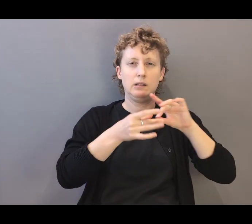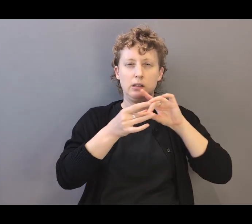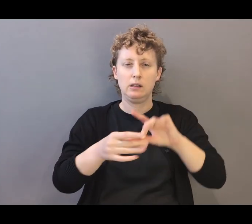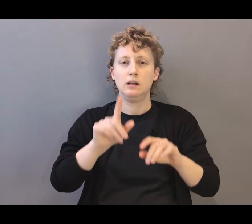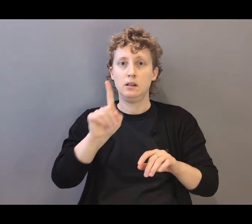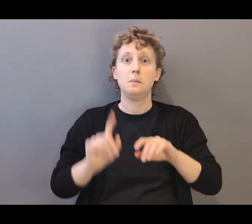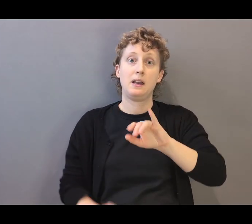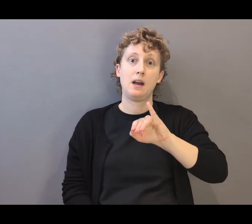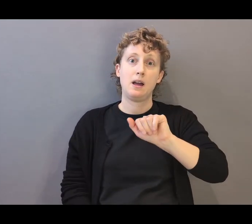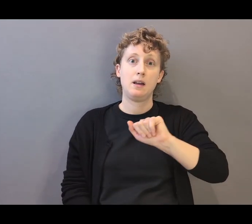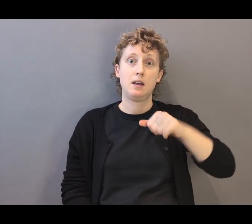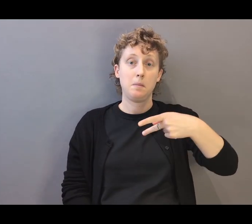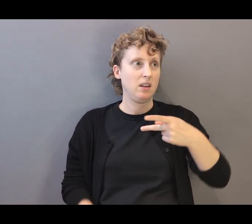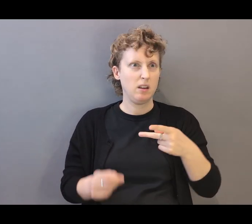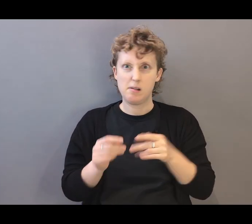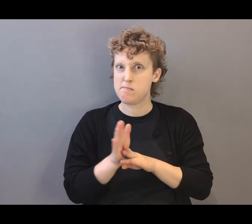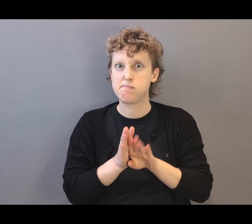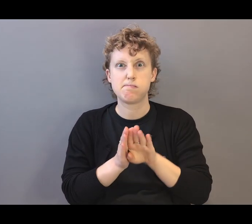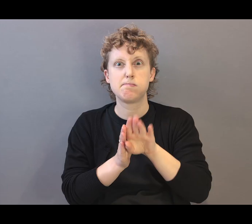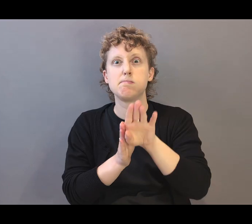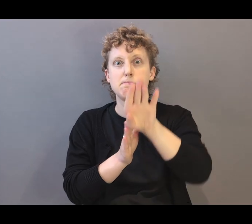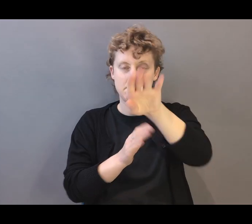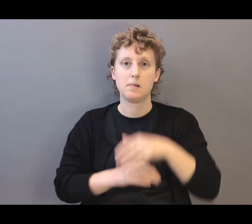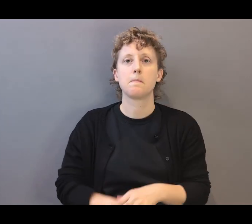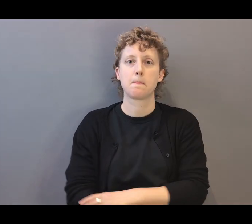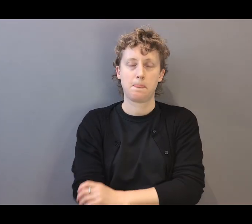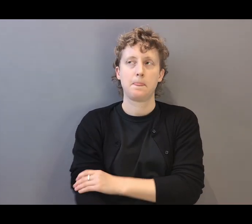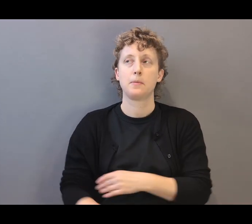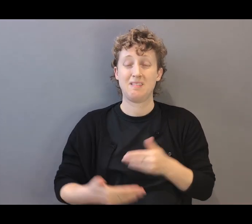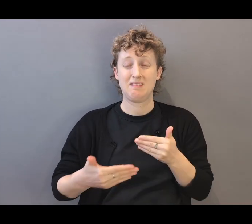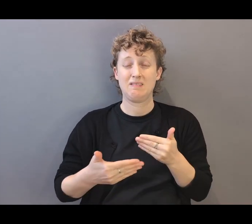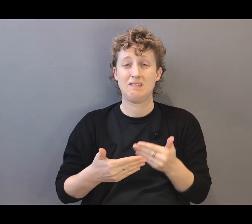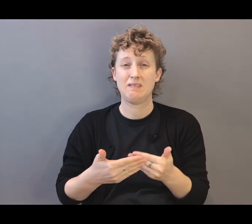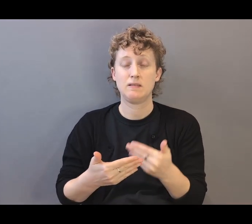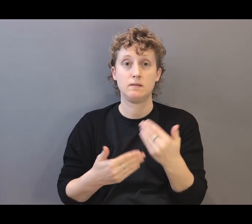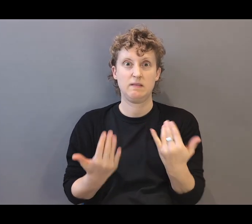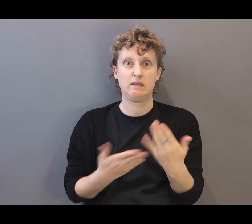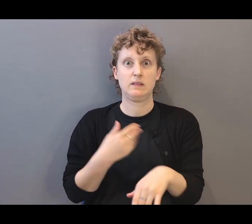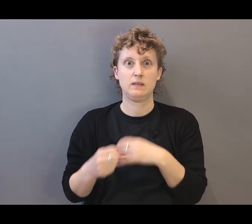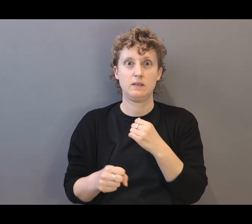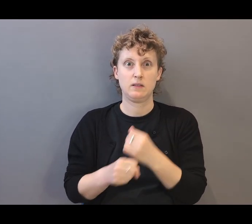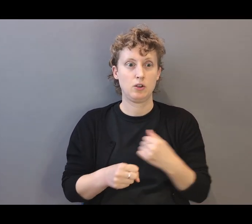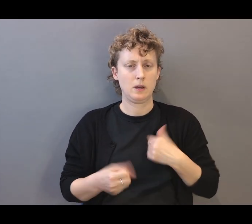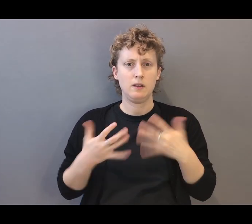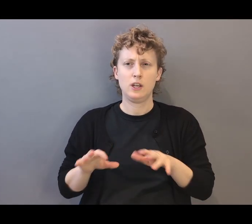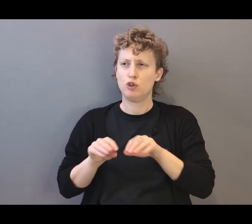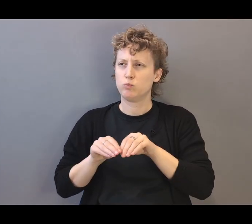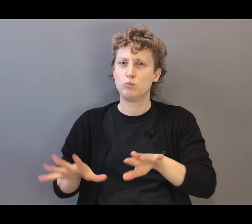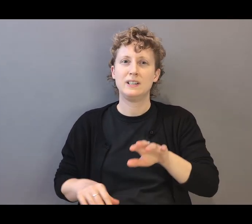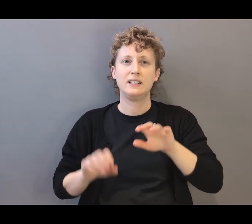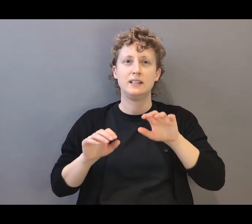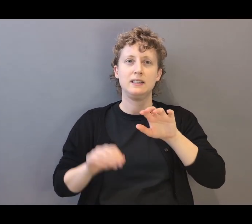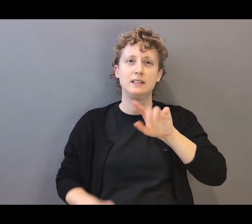thriving. And before the end of this year, we will have issued more than 10,000 professional certifications. And I think that does